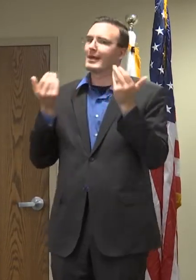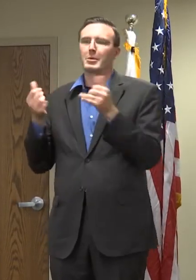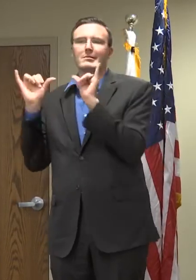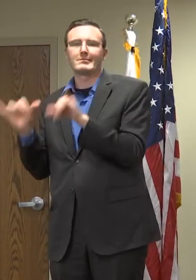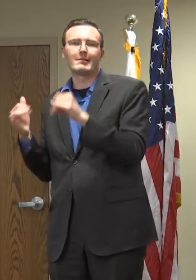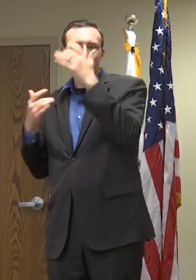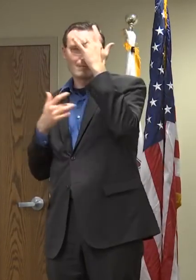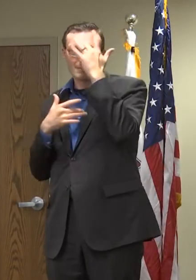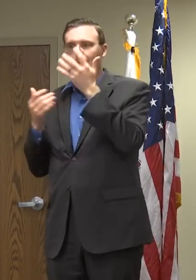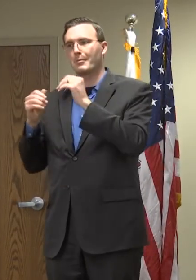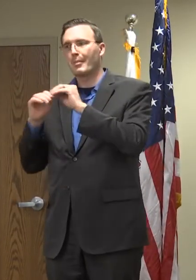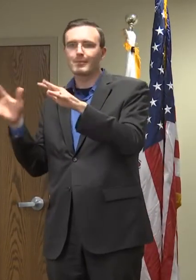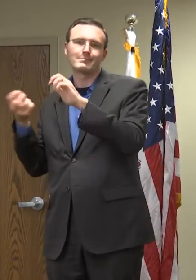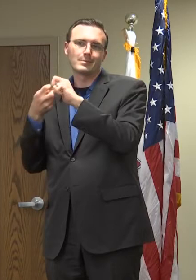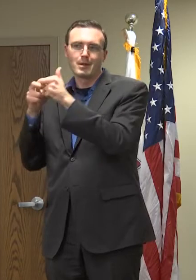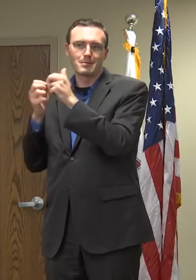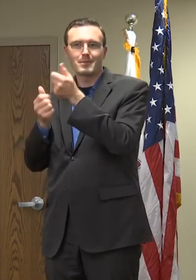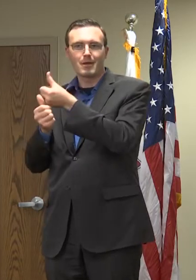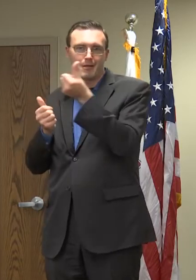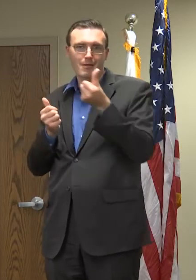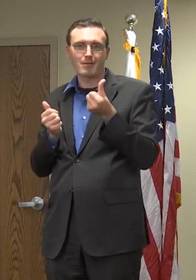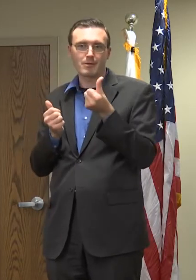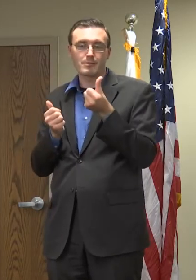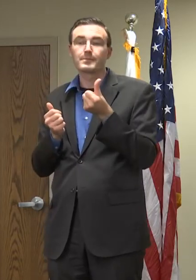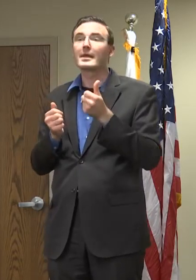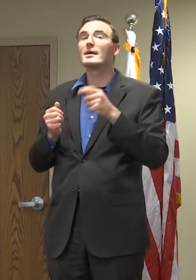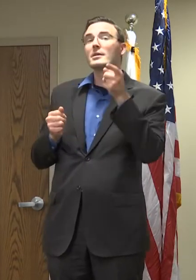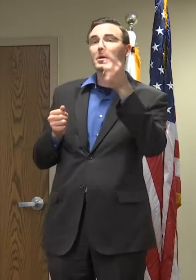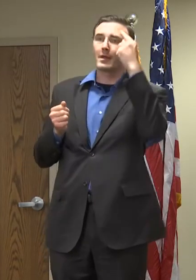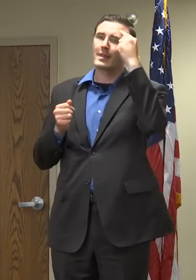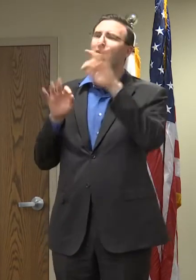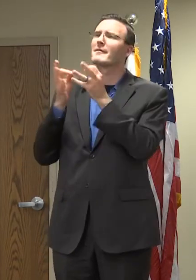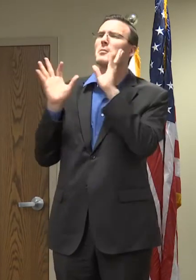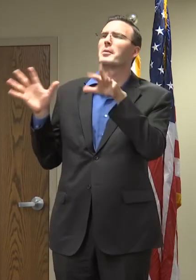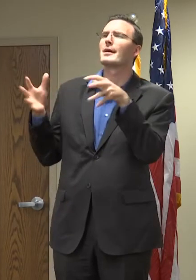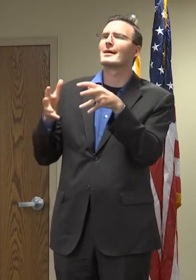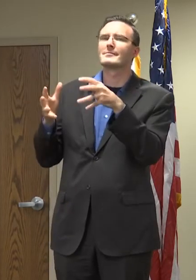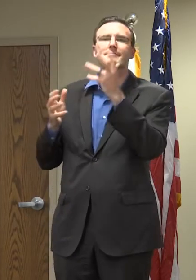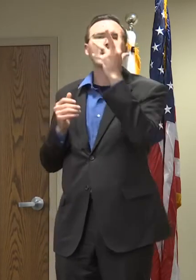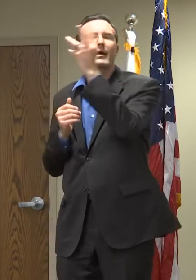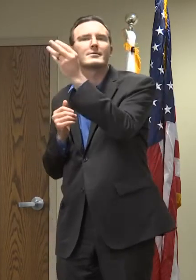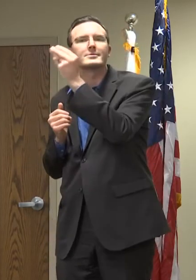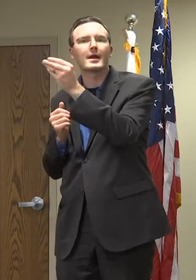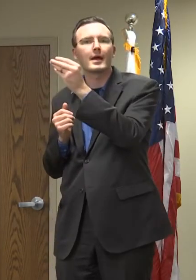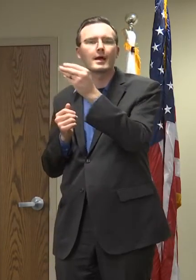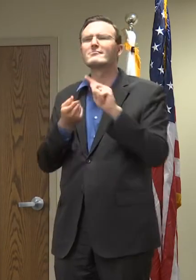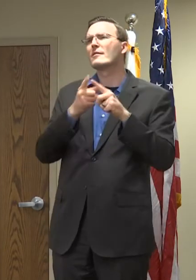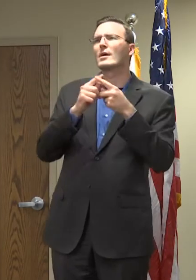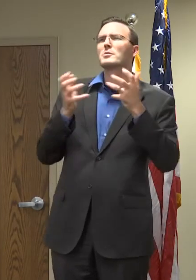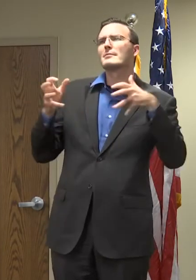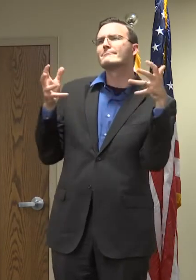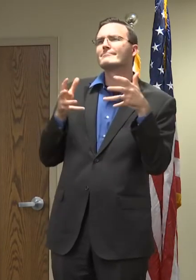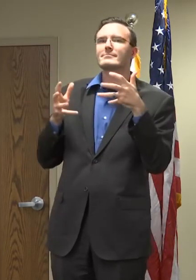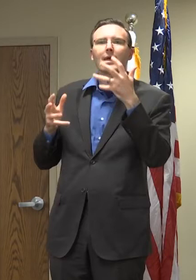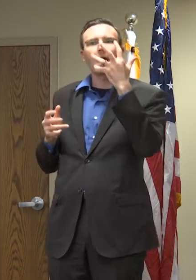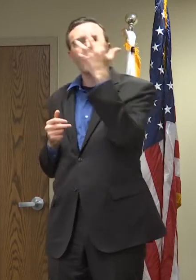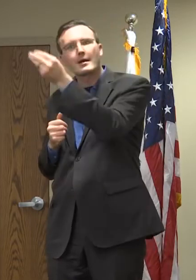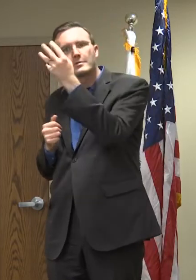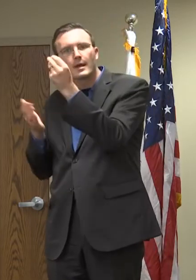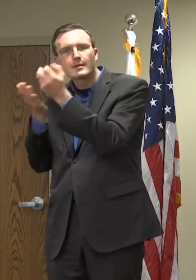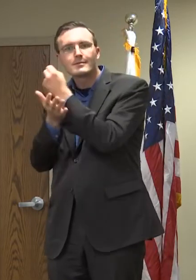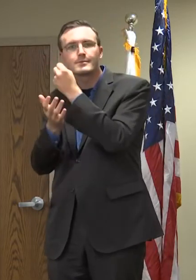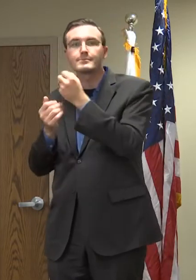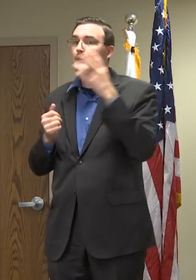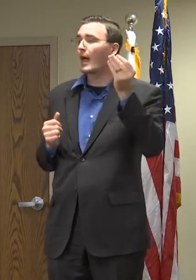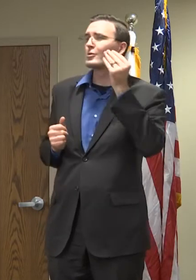if you're planning to get together with family, move it outdoors. Planning to get together with a couple of friends, move it outdoors. Planning to dine